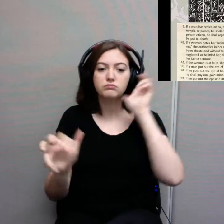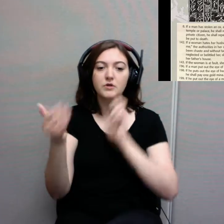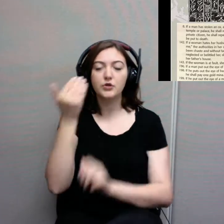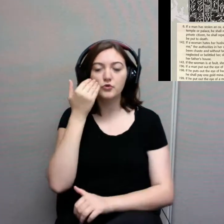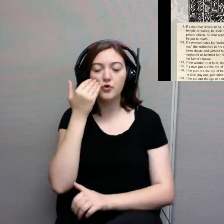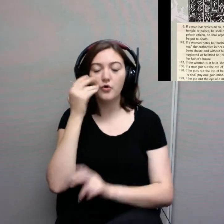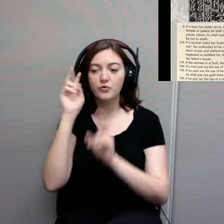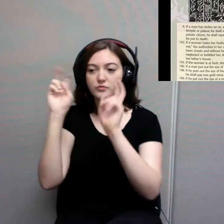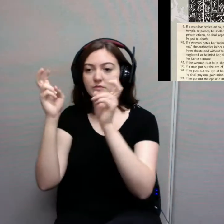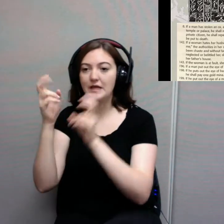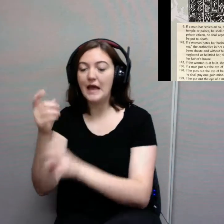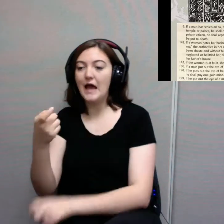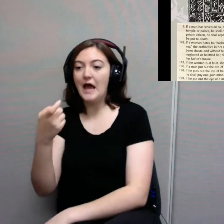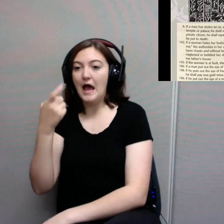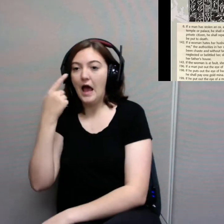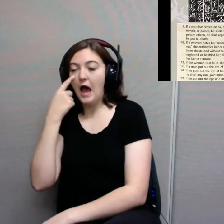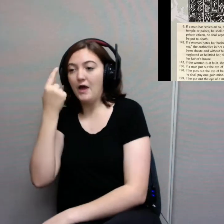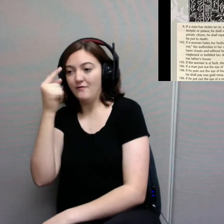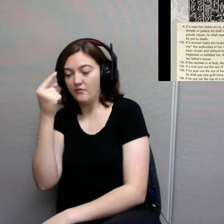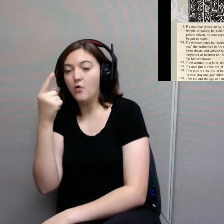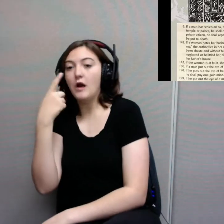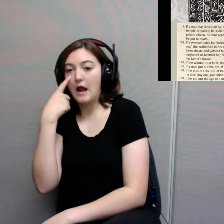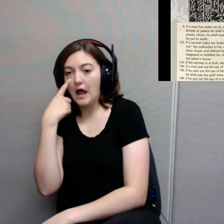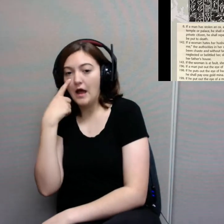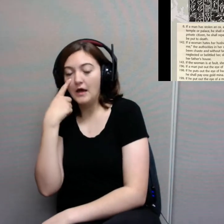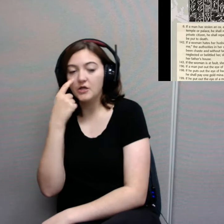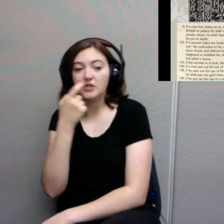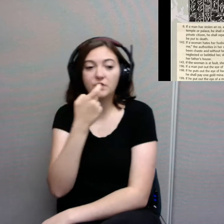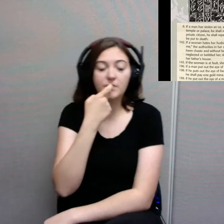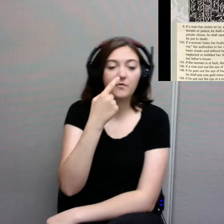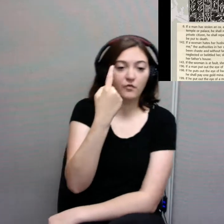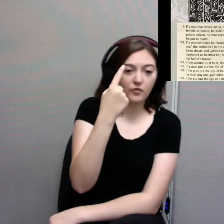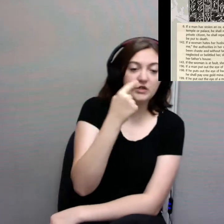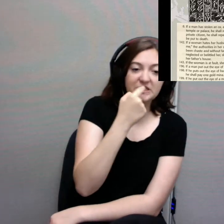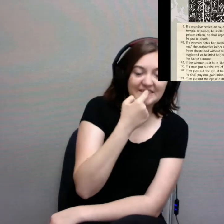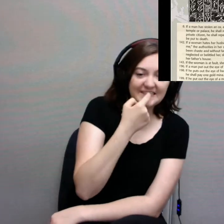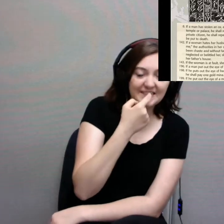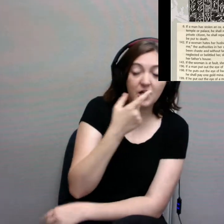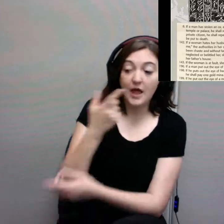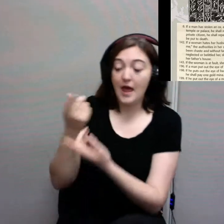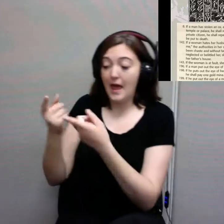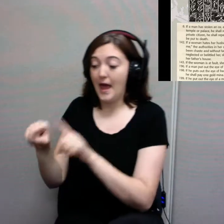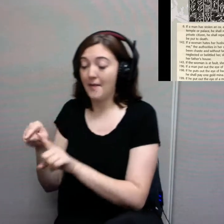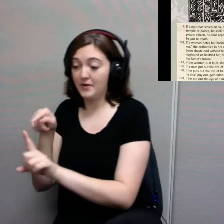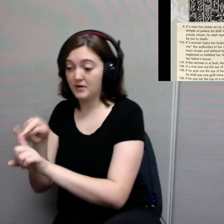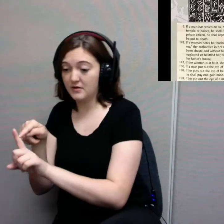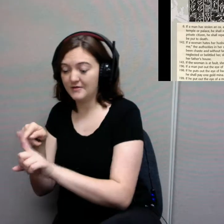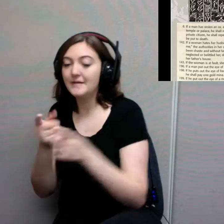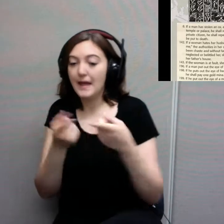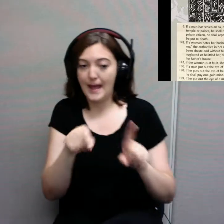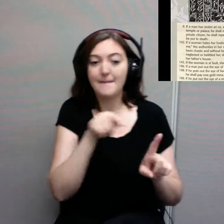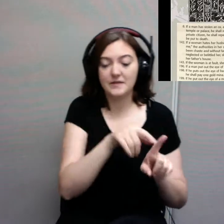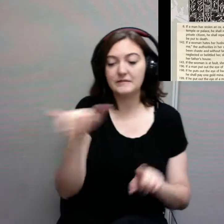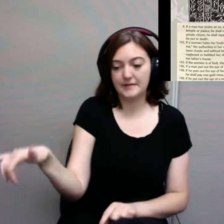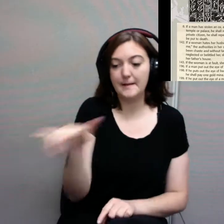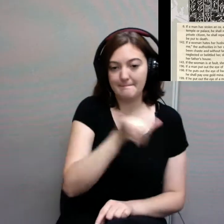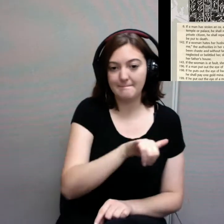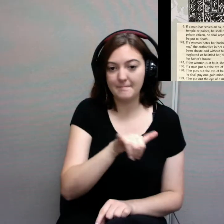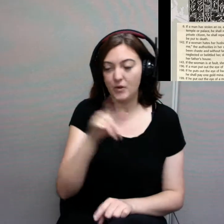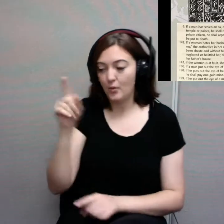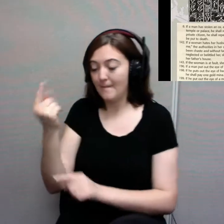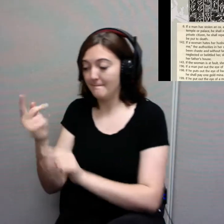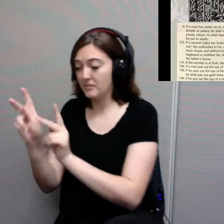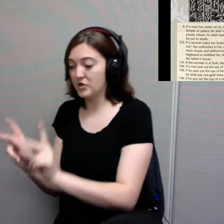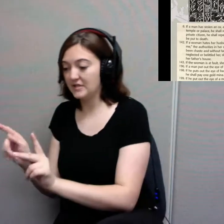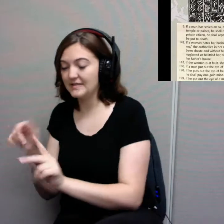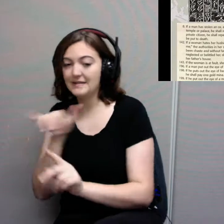someone will be done to you. Hammurabi's code is the basis for that. And every law